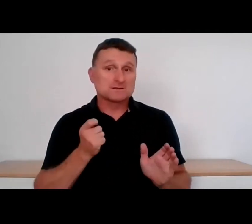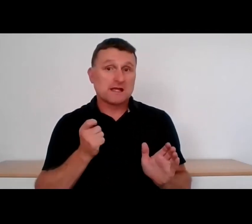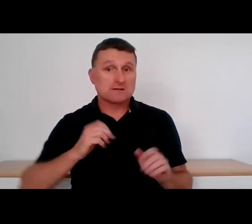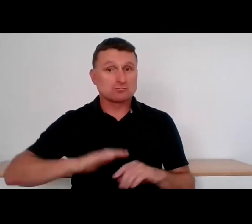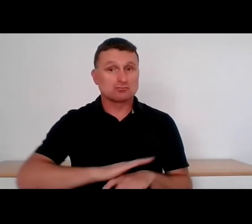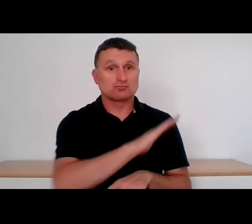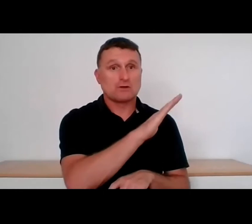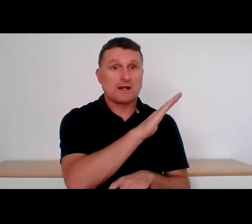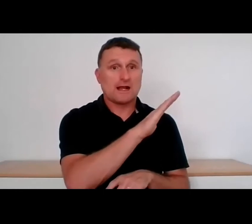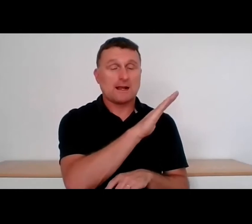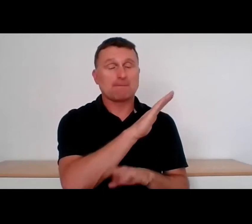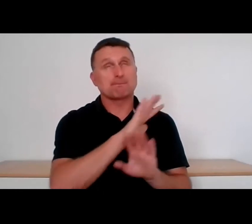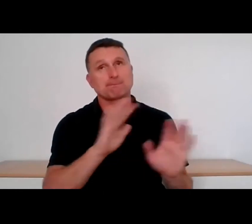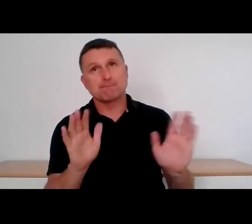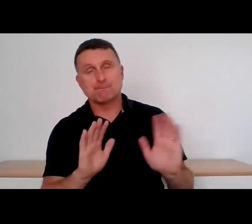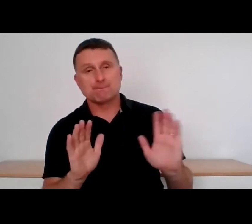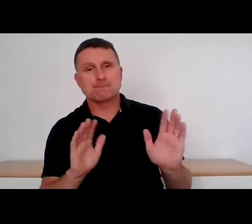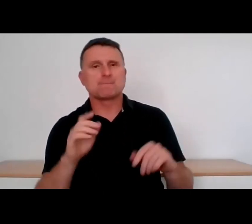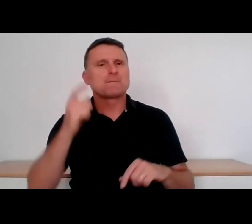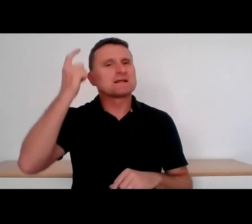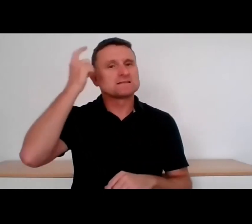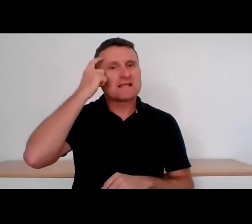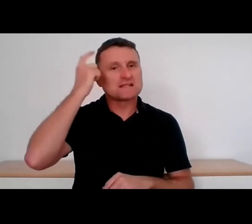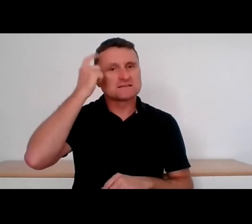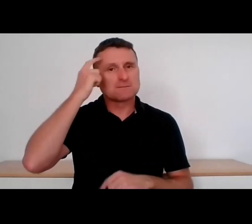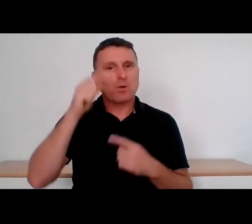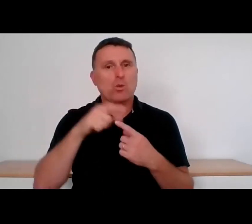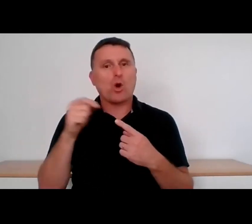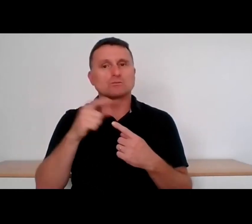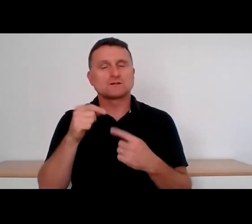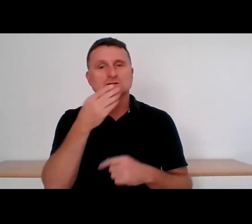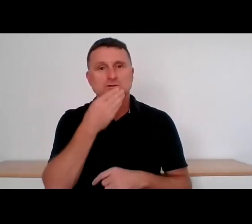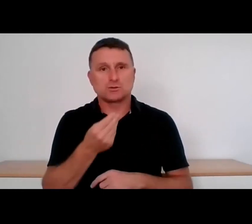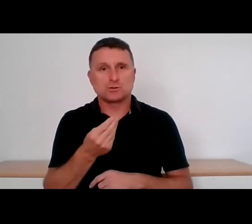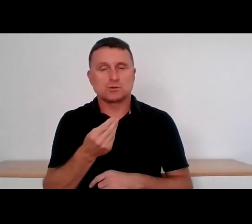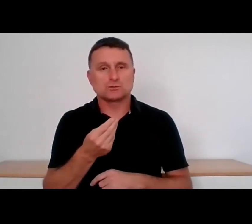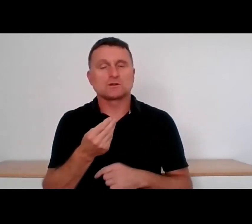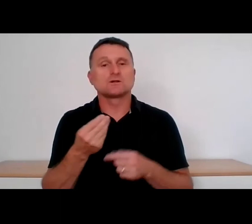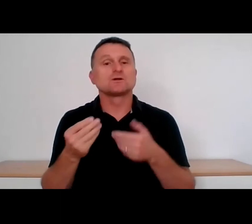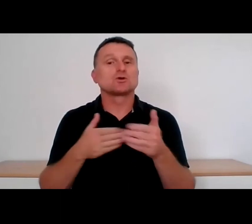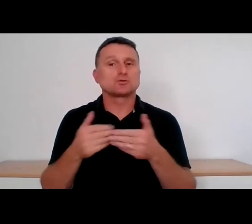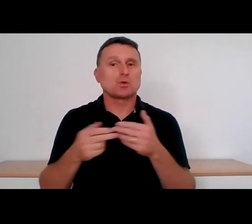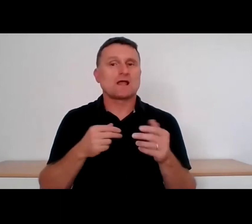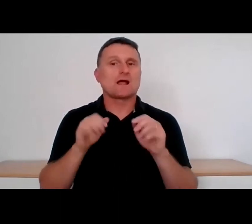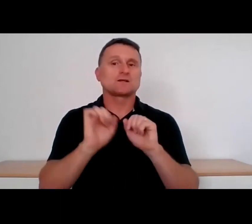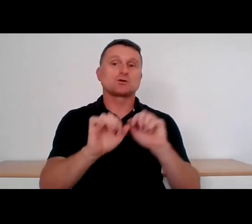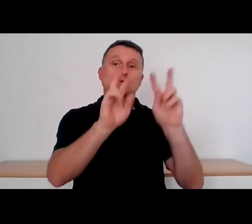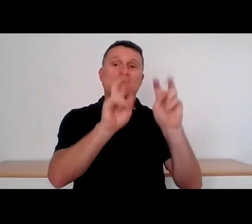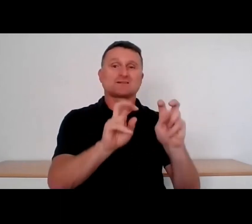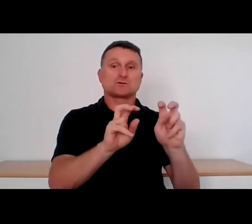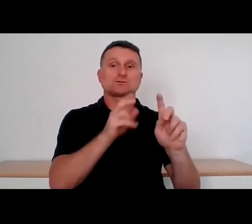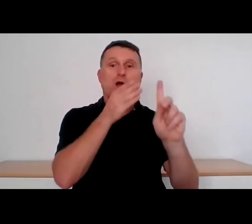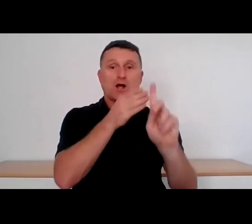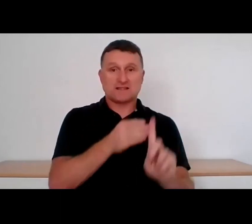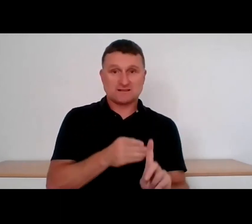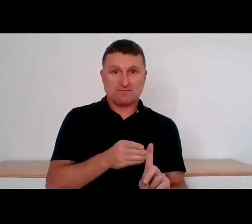More sensible options for your policy, in this example, to address the issues you have identified,